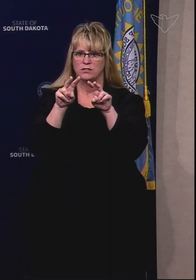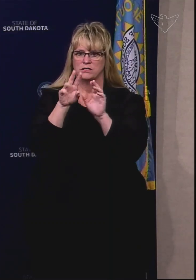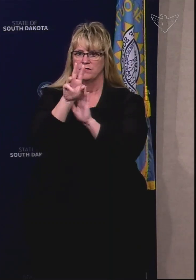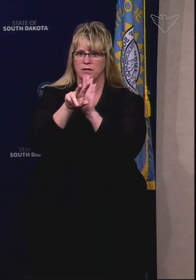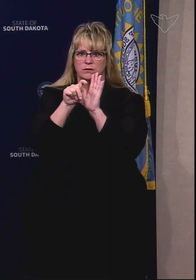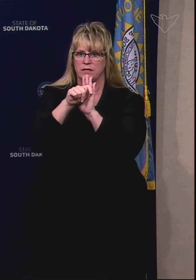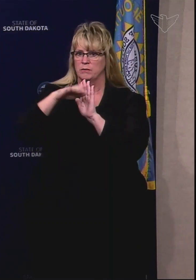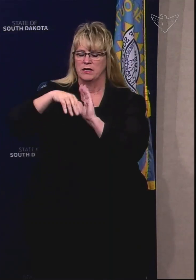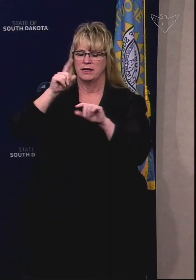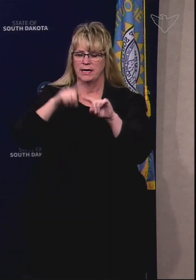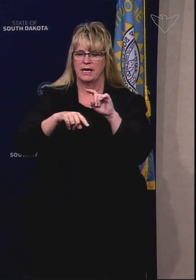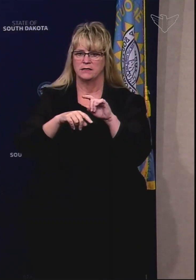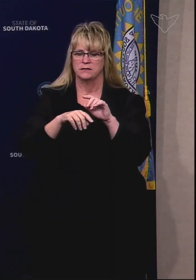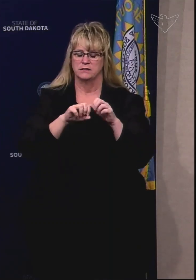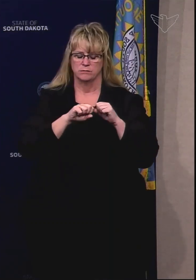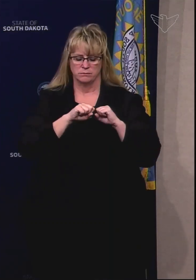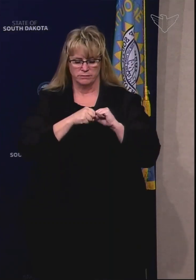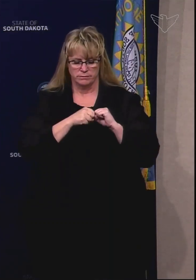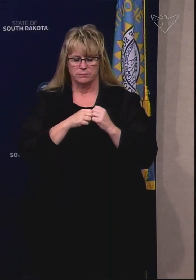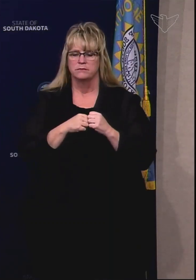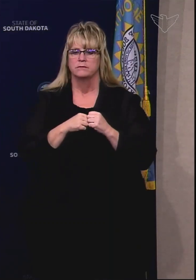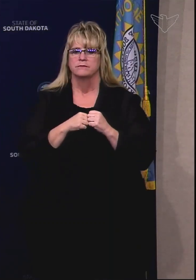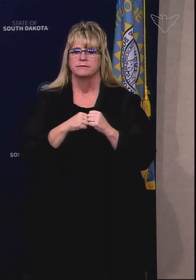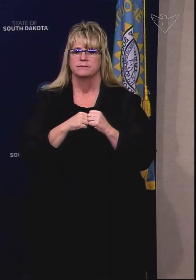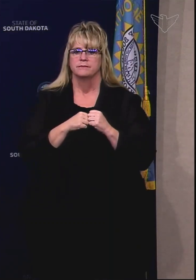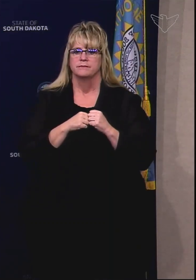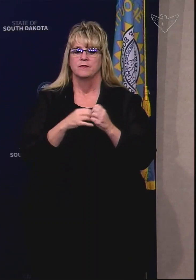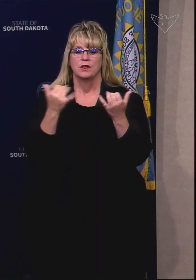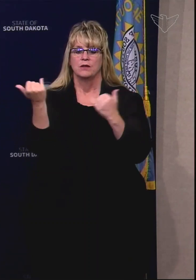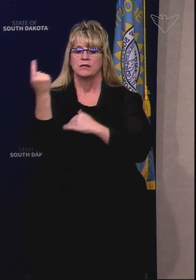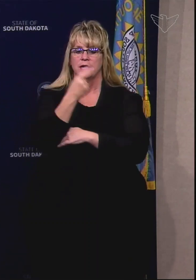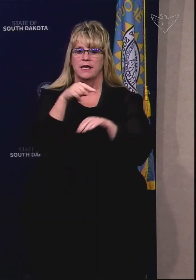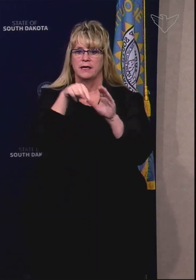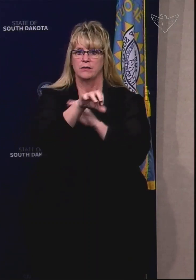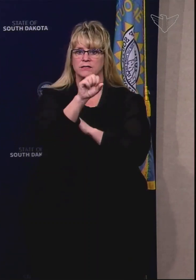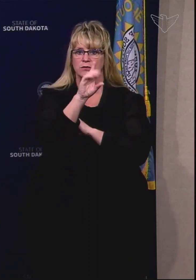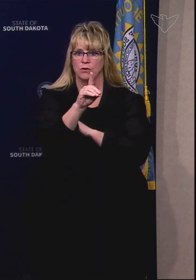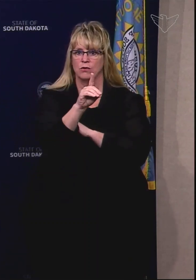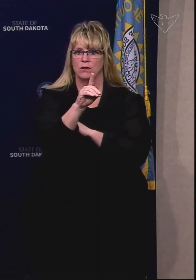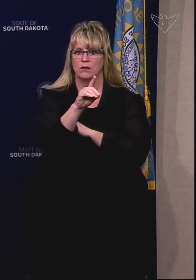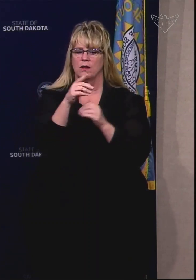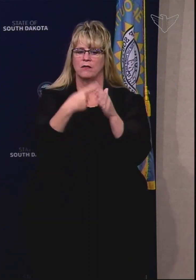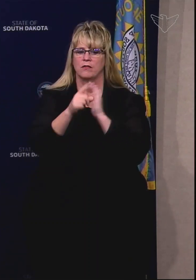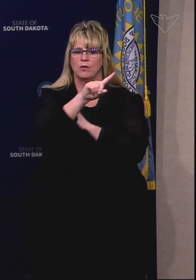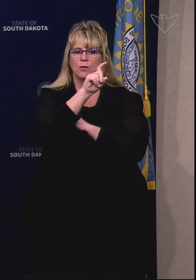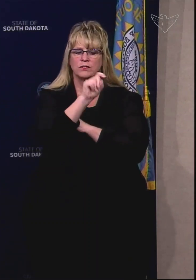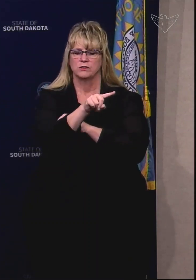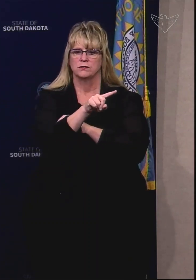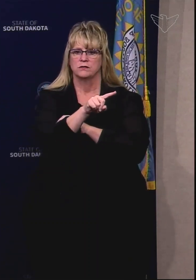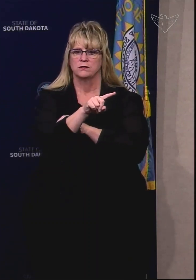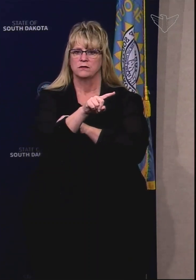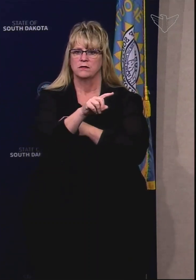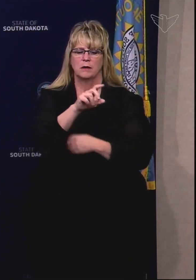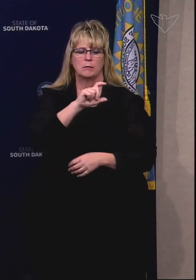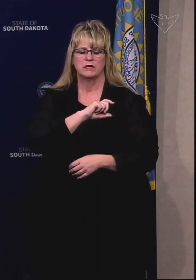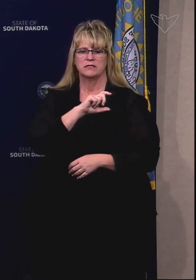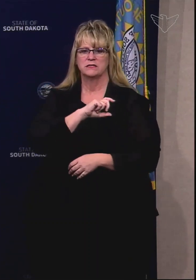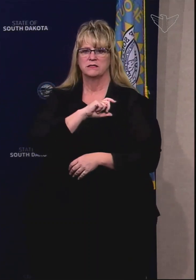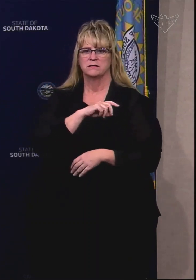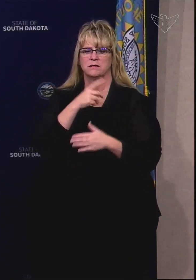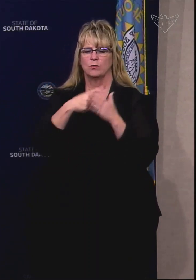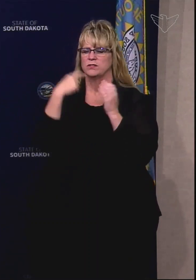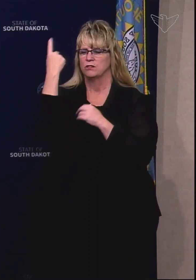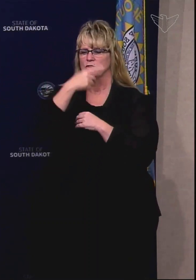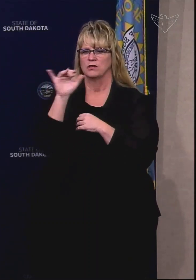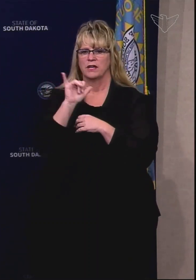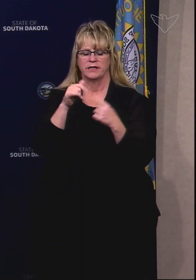gut-wrenching to watch. The question before us now, today in South Dakota, is what do we want policing to look like? That's at